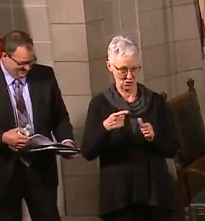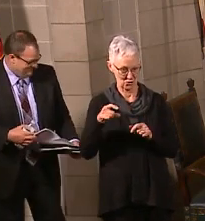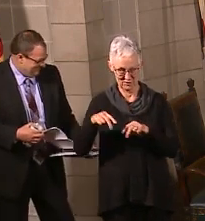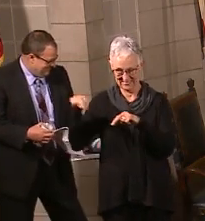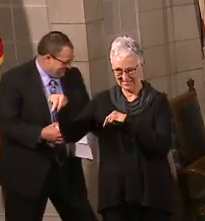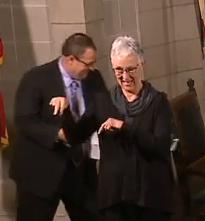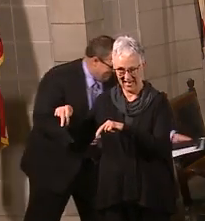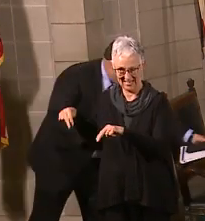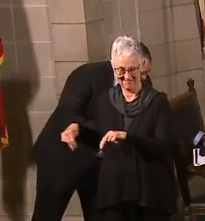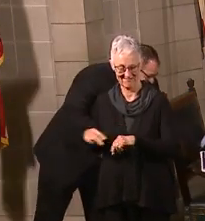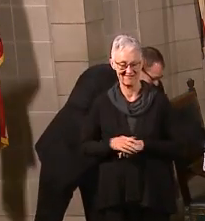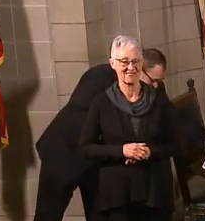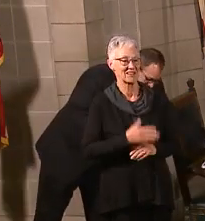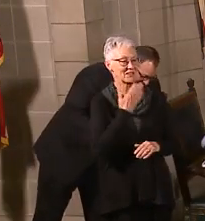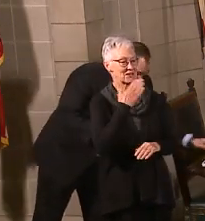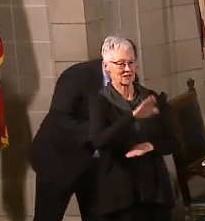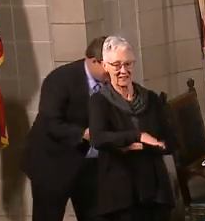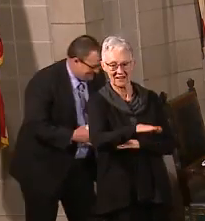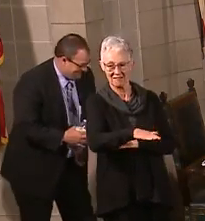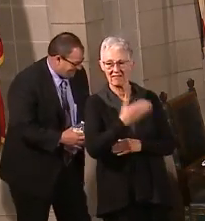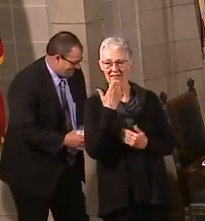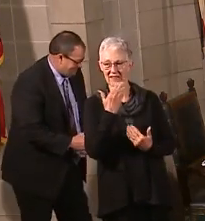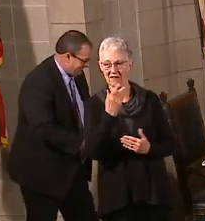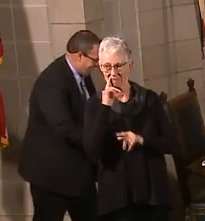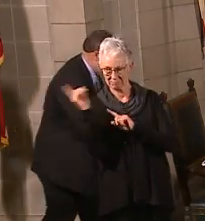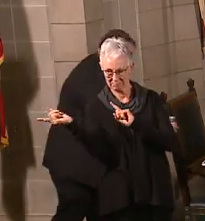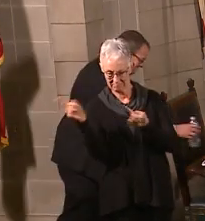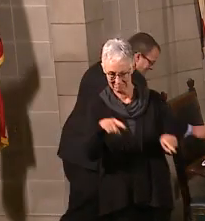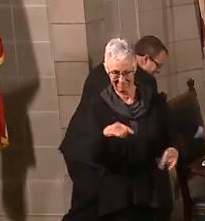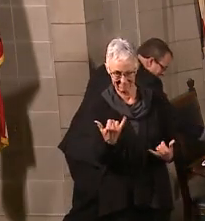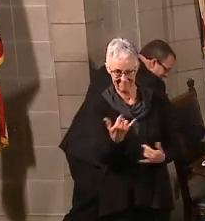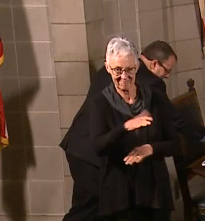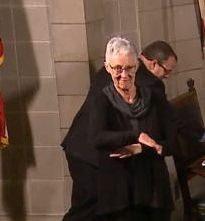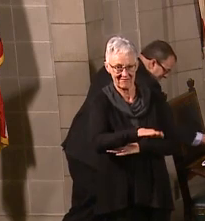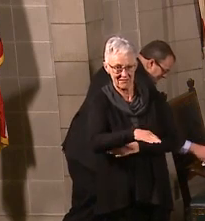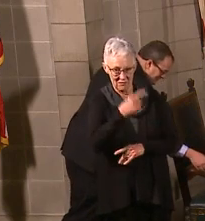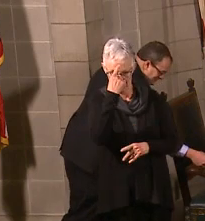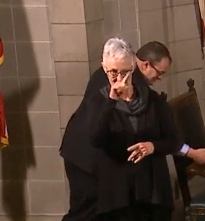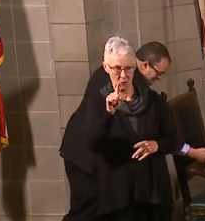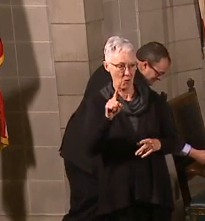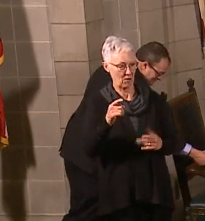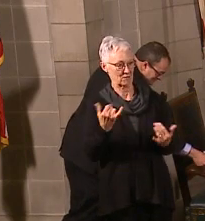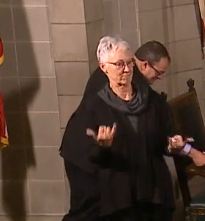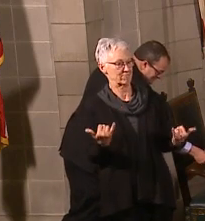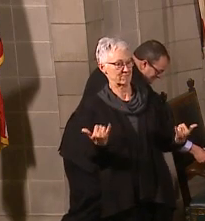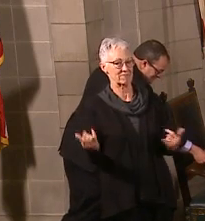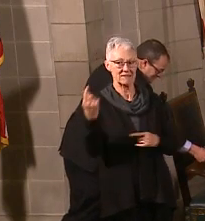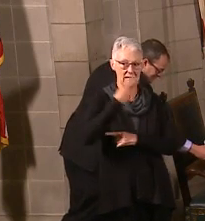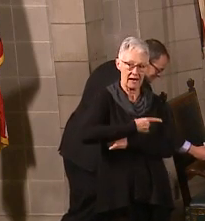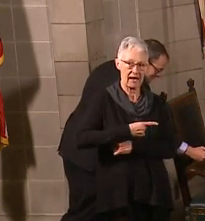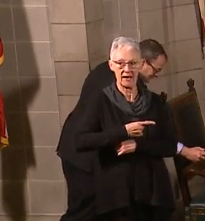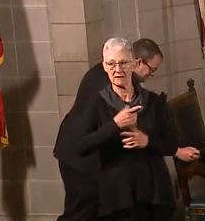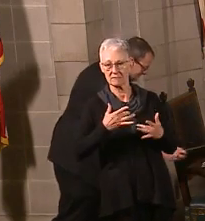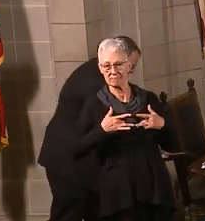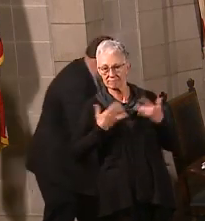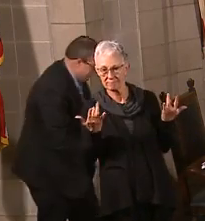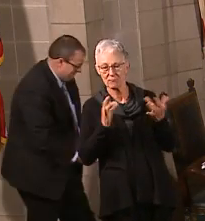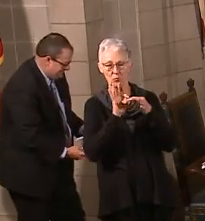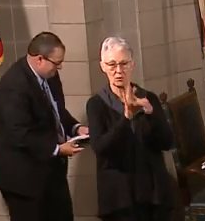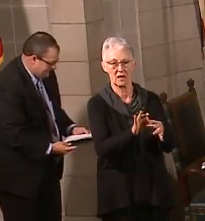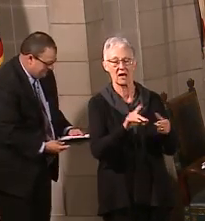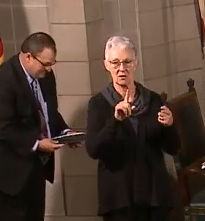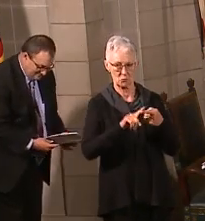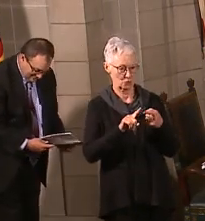Well, good afternoon, everybody. Thank you very much for joining us here for our briefing on how the state is responding